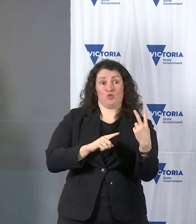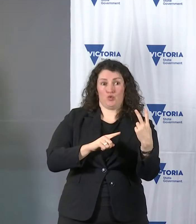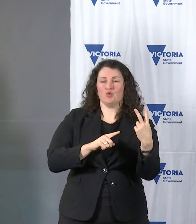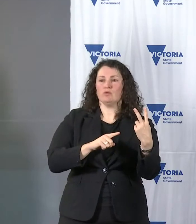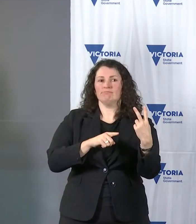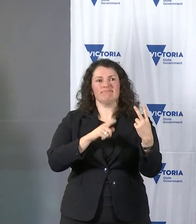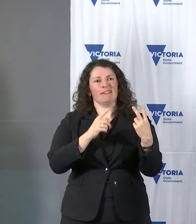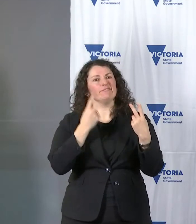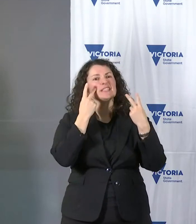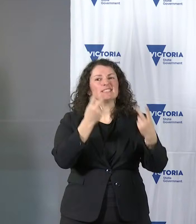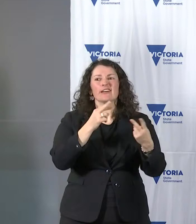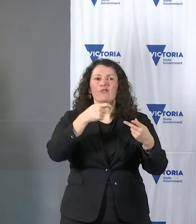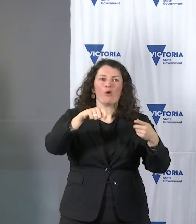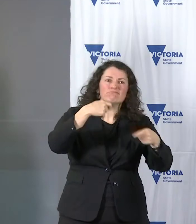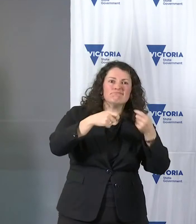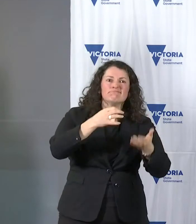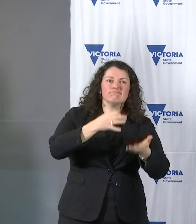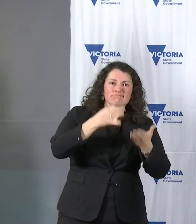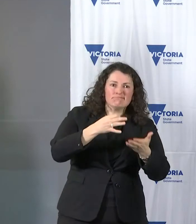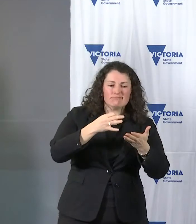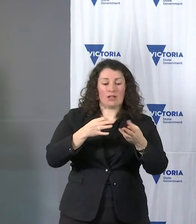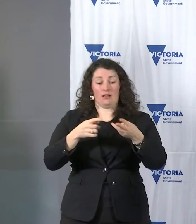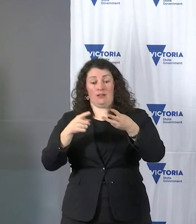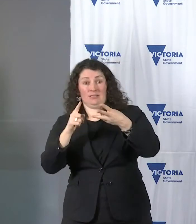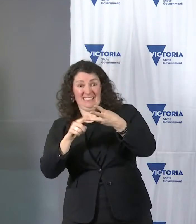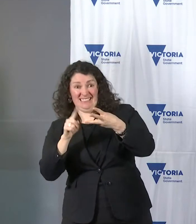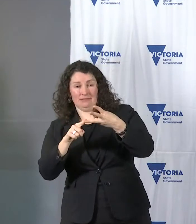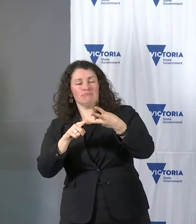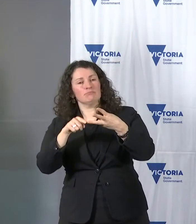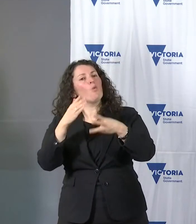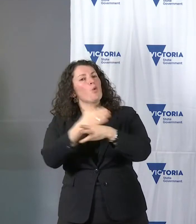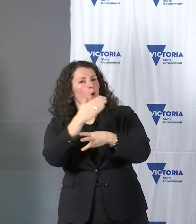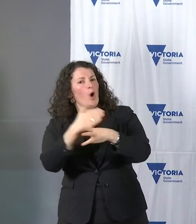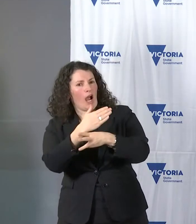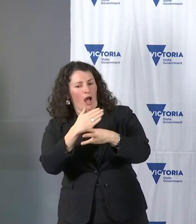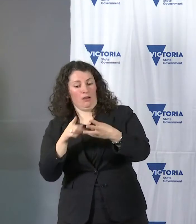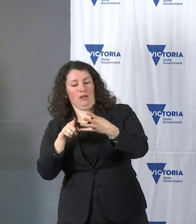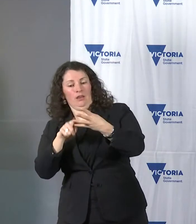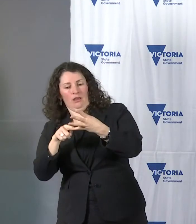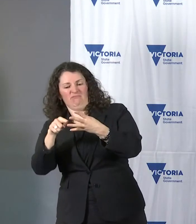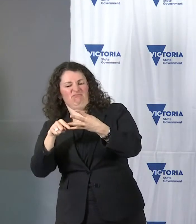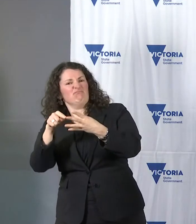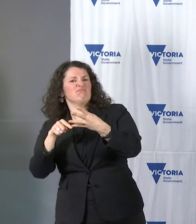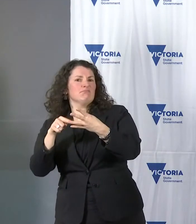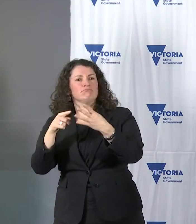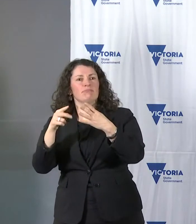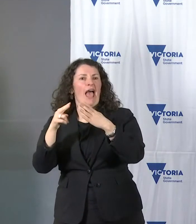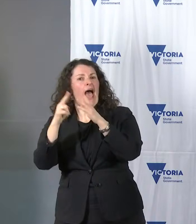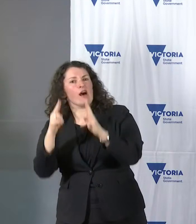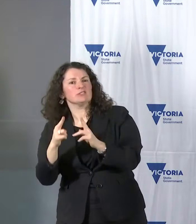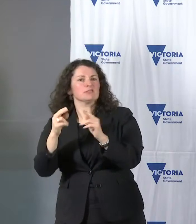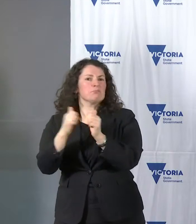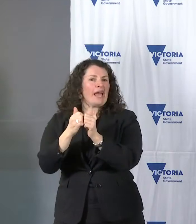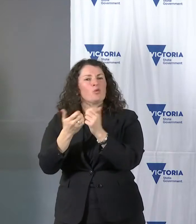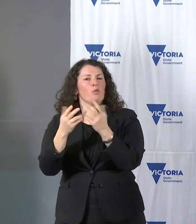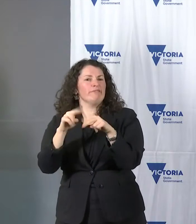member, and 1 is a household contact. A further case is a student at Trinity